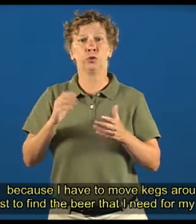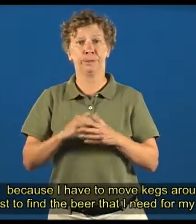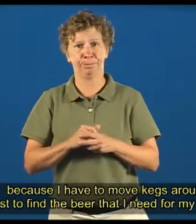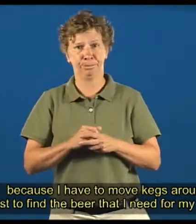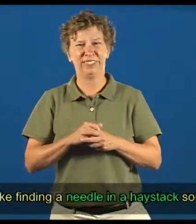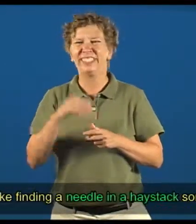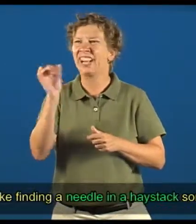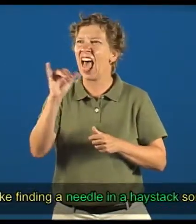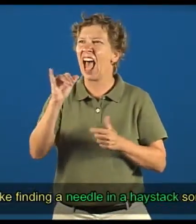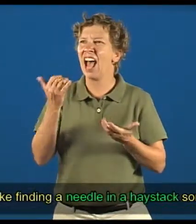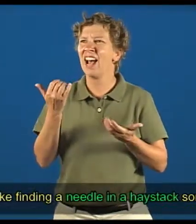I need for my order.